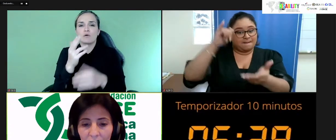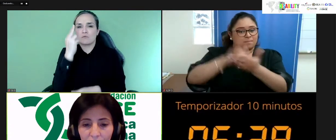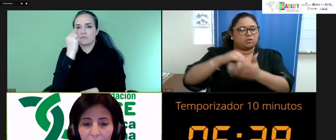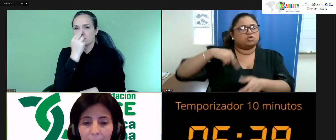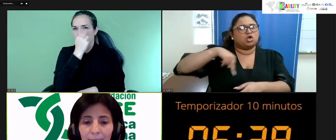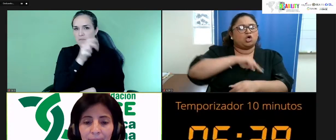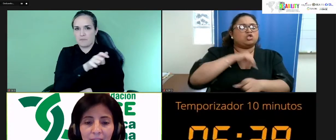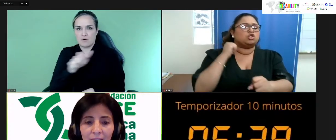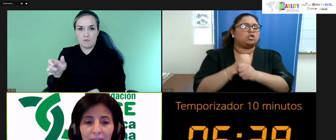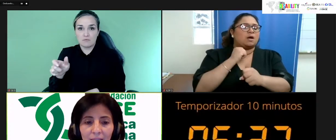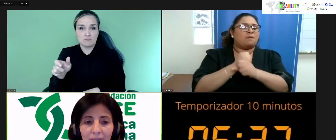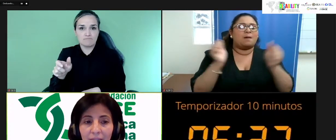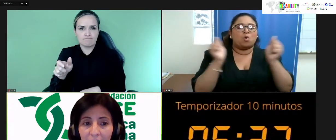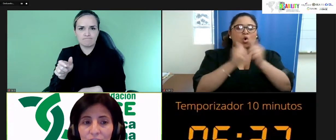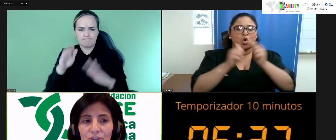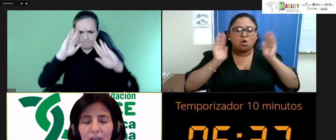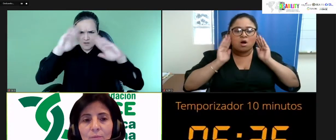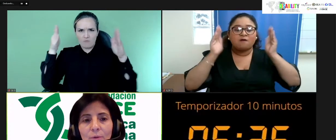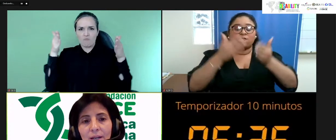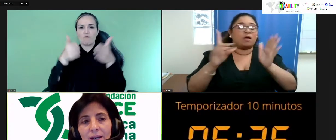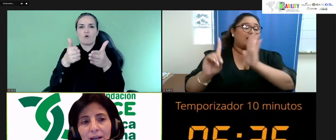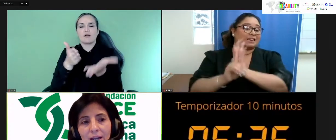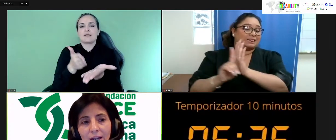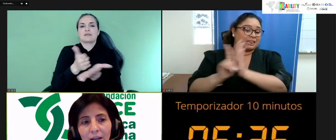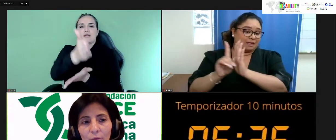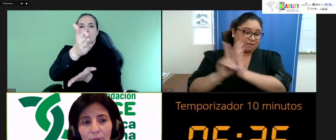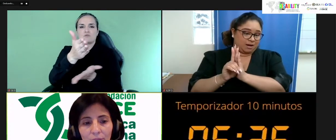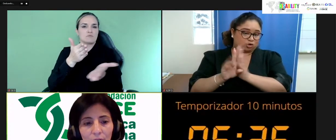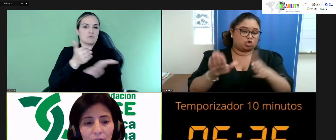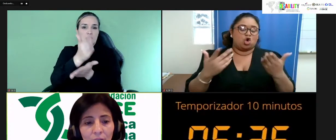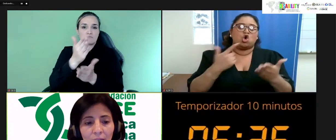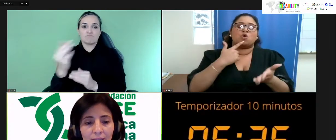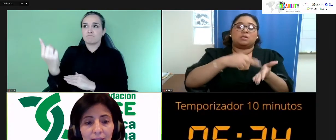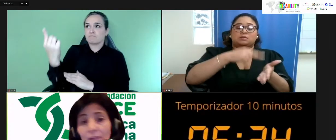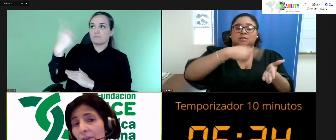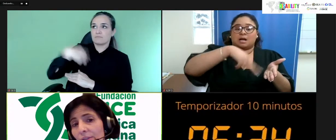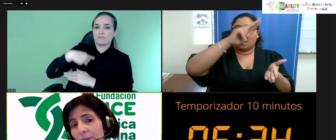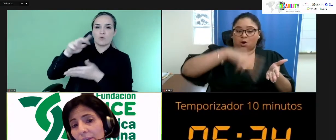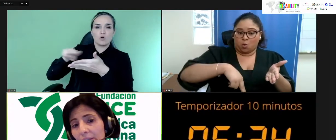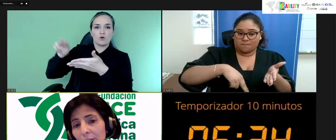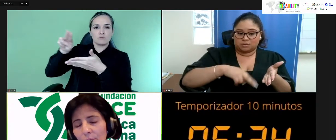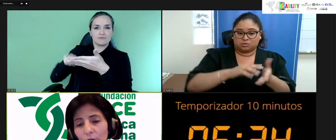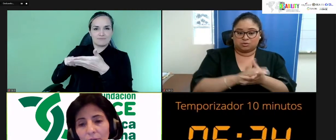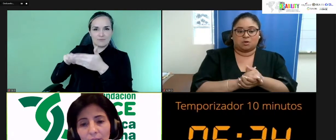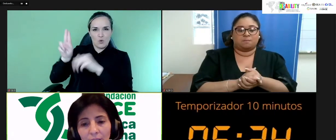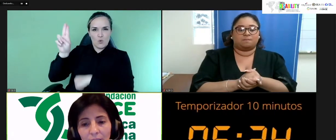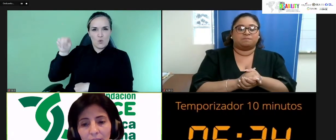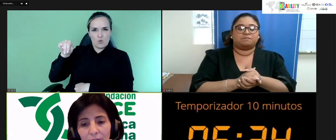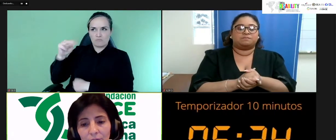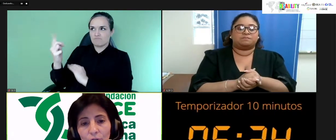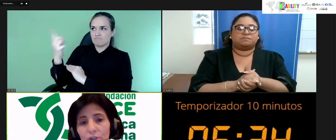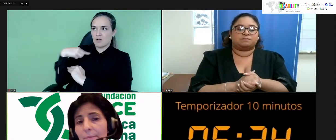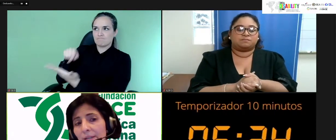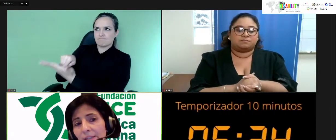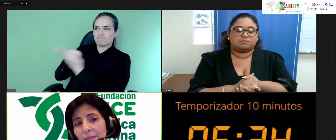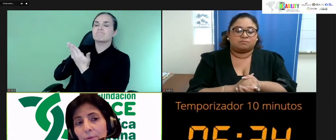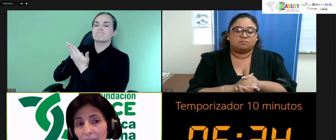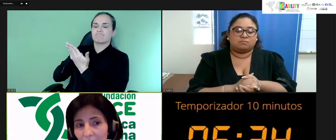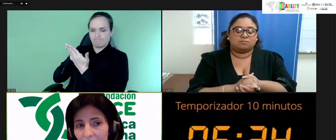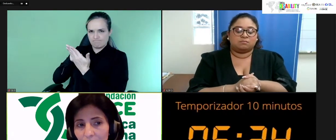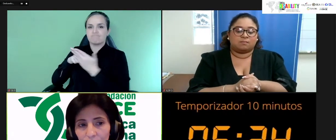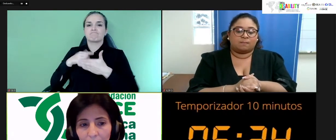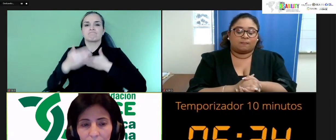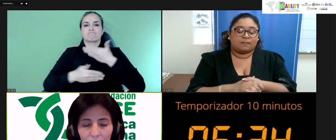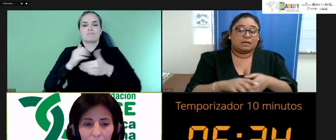blind people and those with low vision we always work on under a framework of rights as the convention is